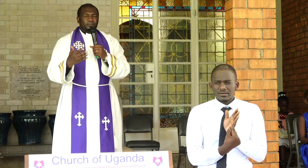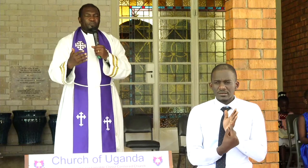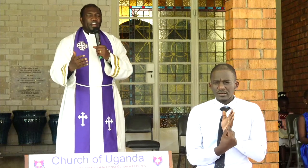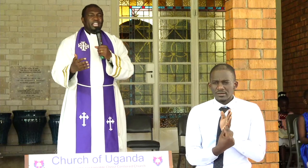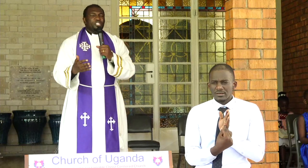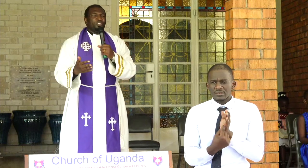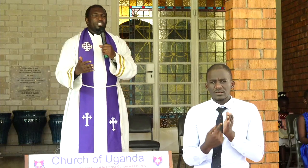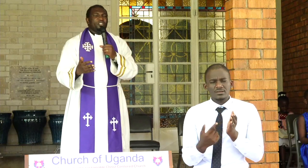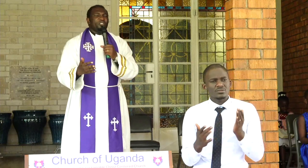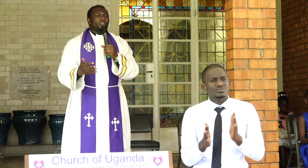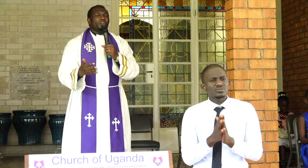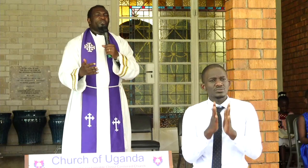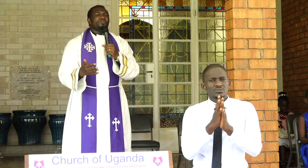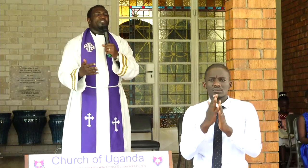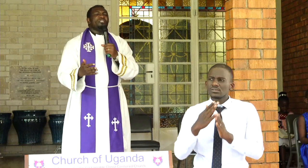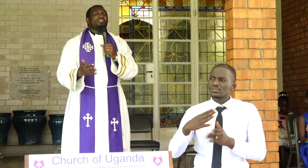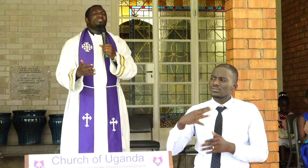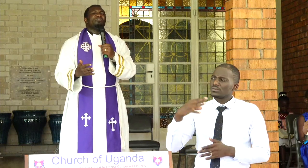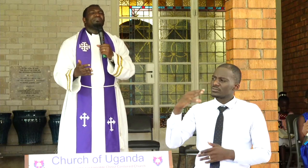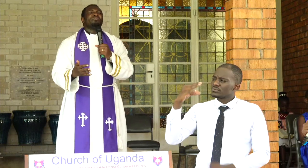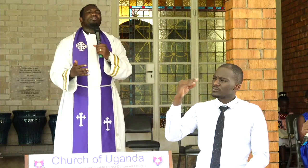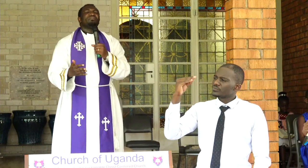where the praises go